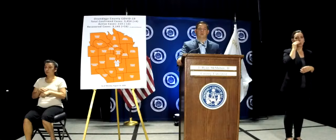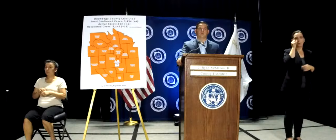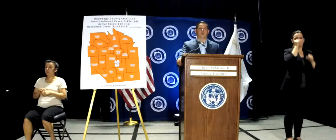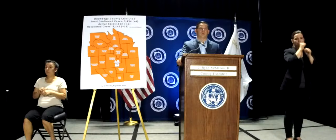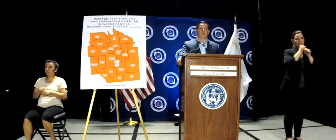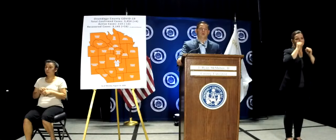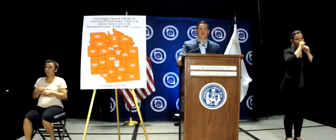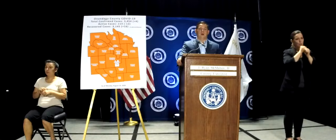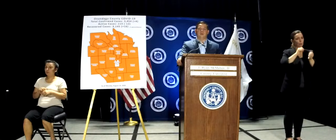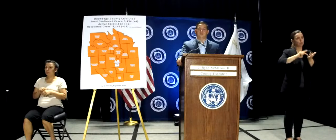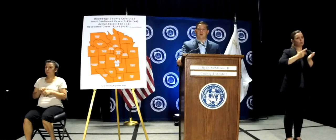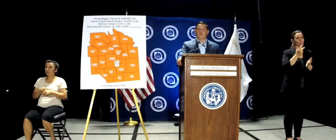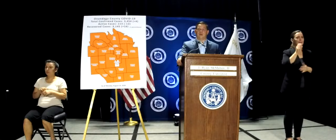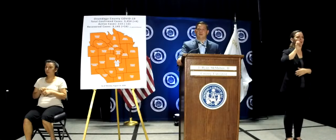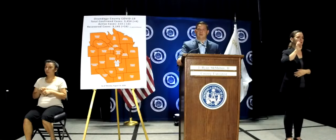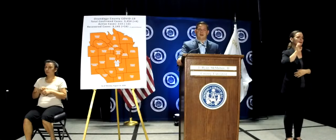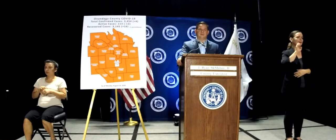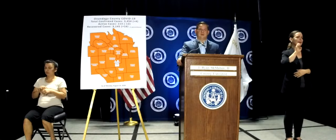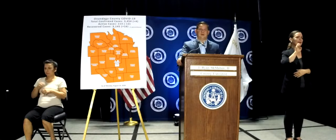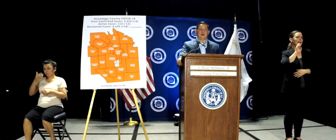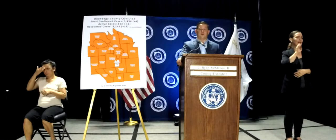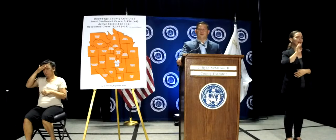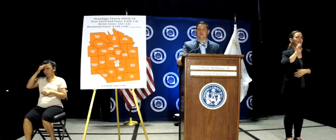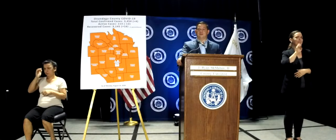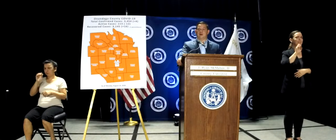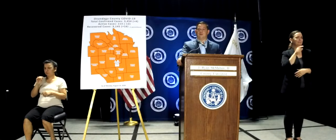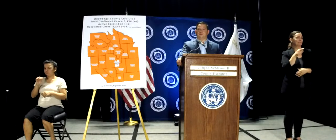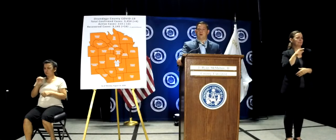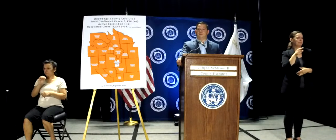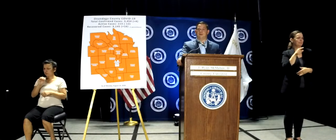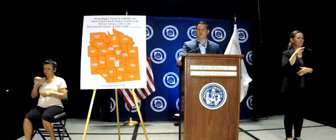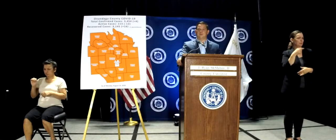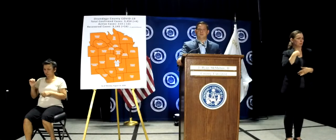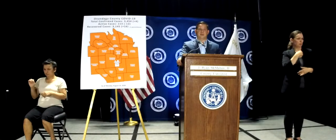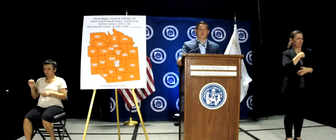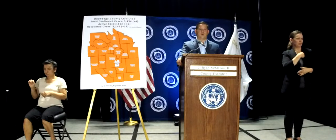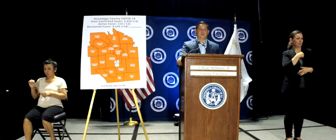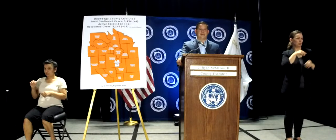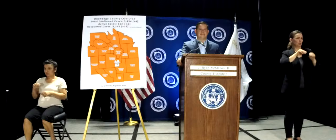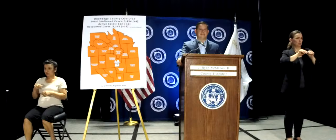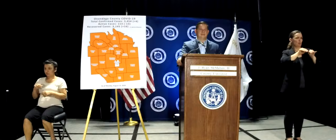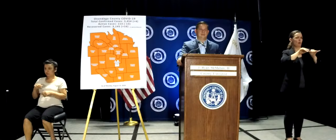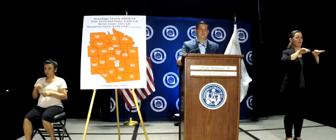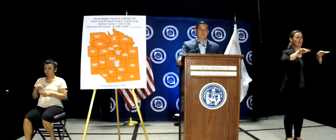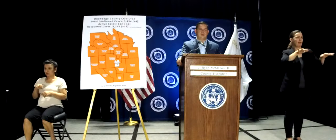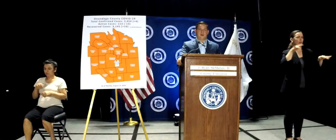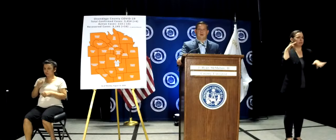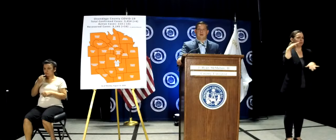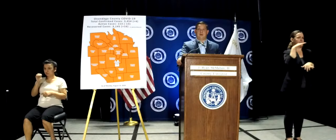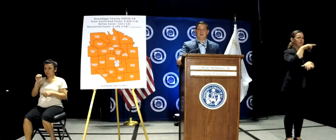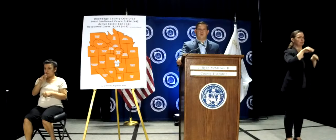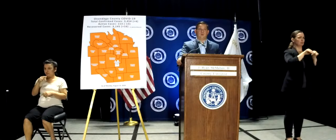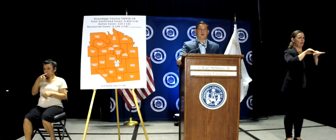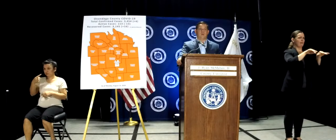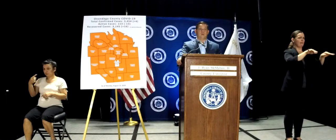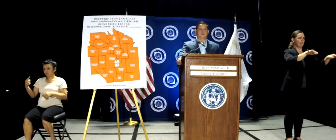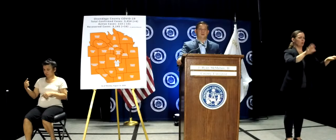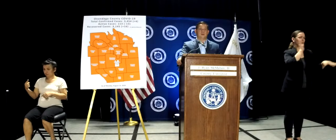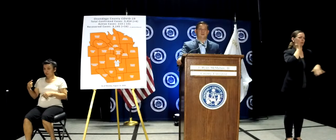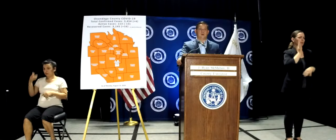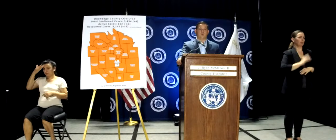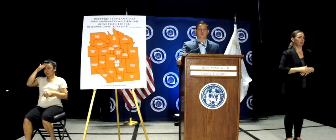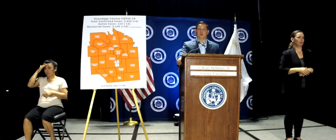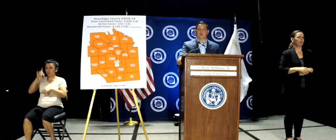that as well. So these are all things that, other things that our health department does besides COVID-19, and that we're